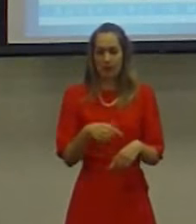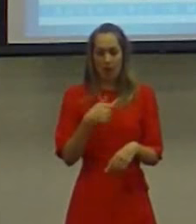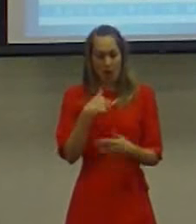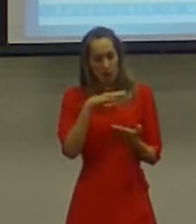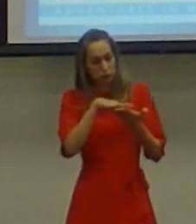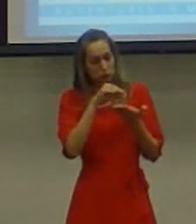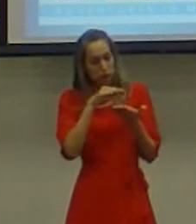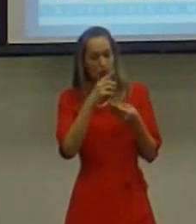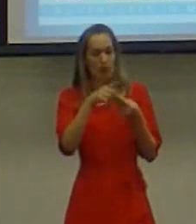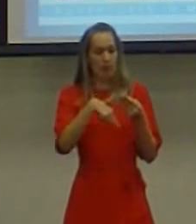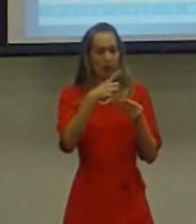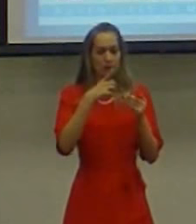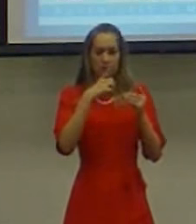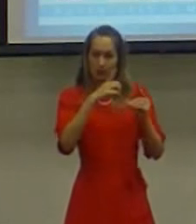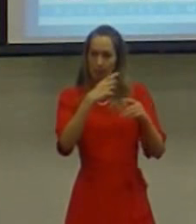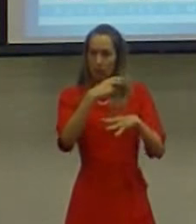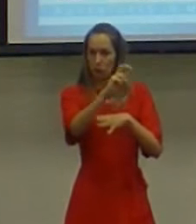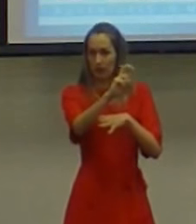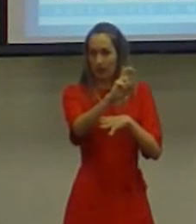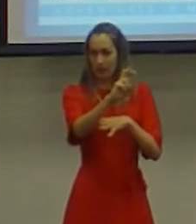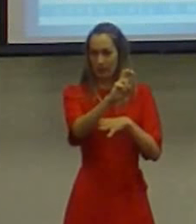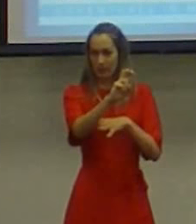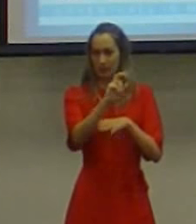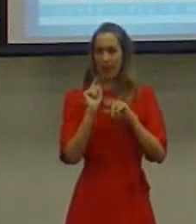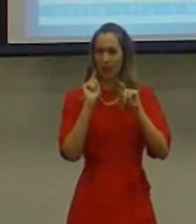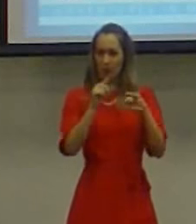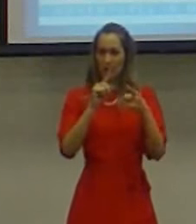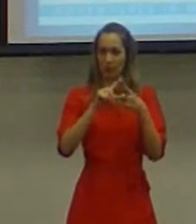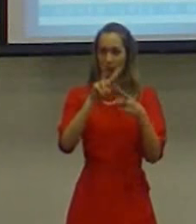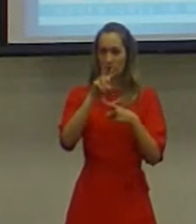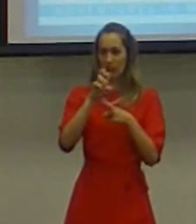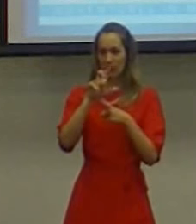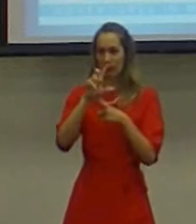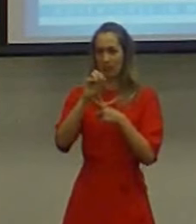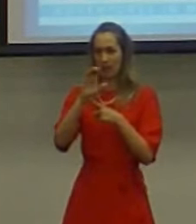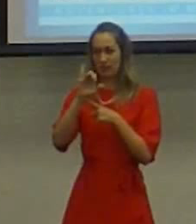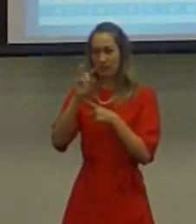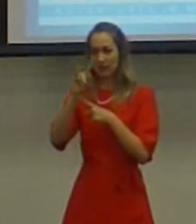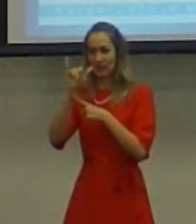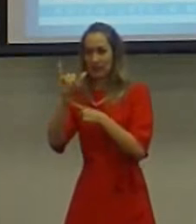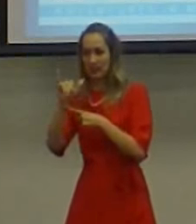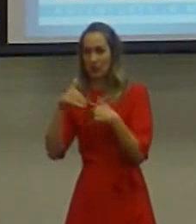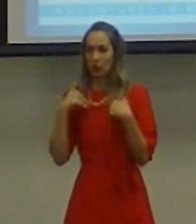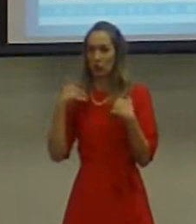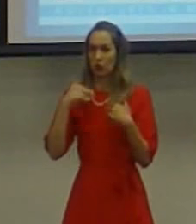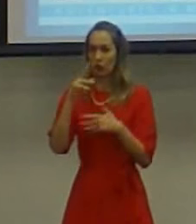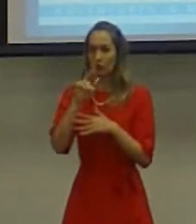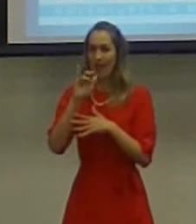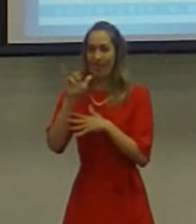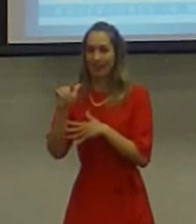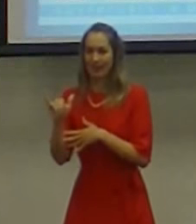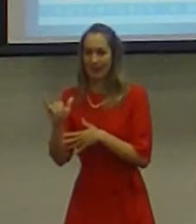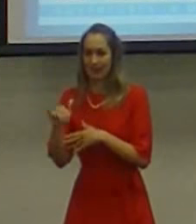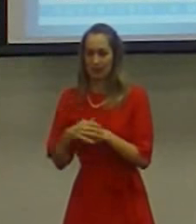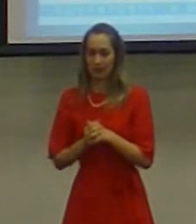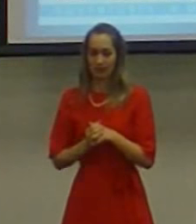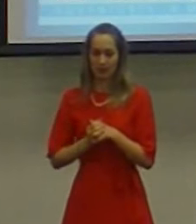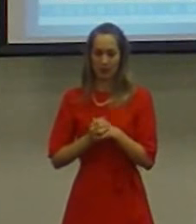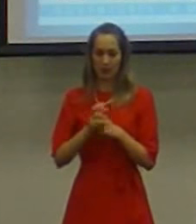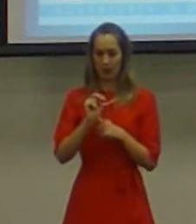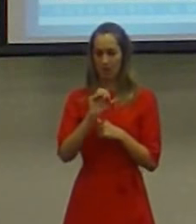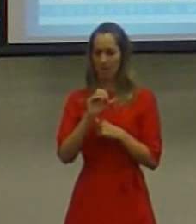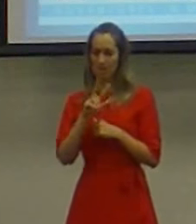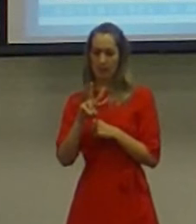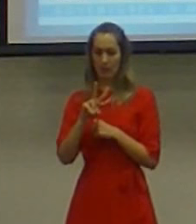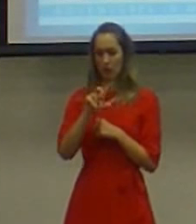about DiscipleTrips. Went to the Velocity Youth Rally, and as it shows, November 2014,